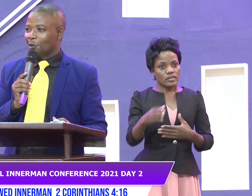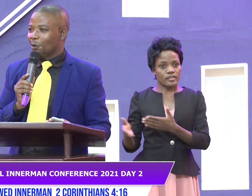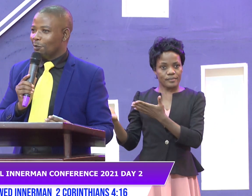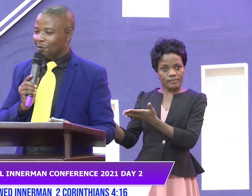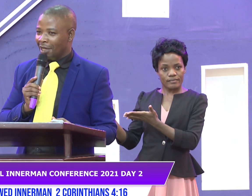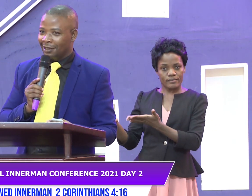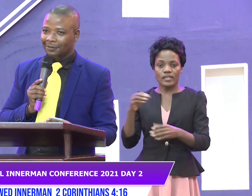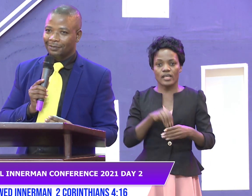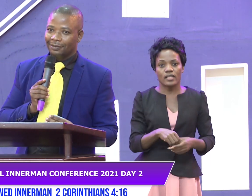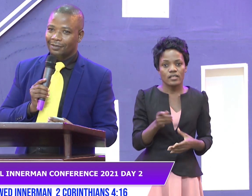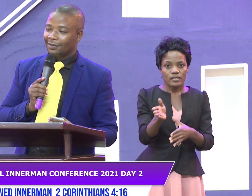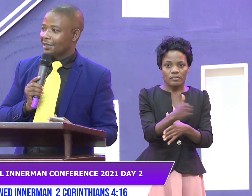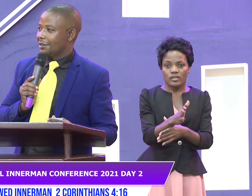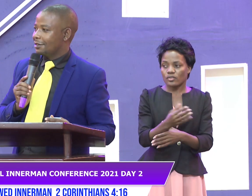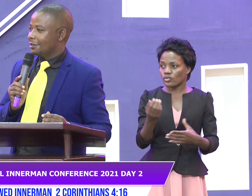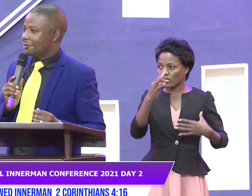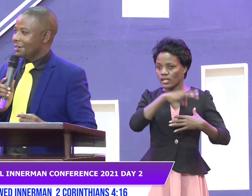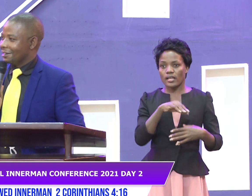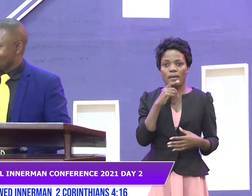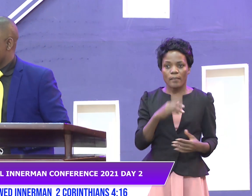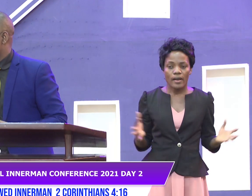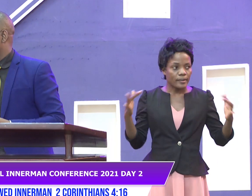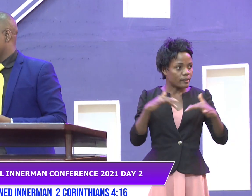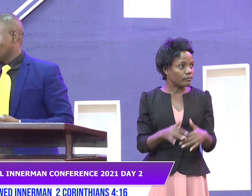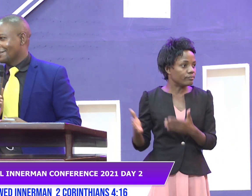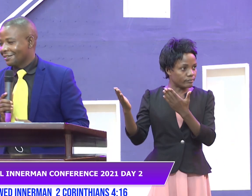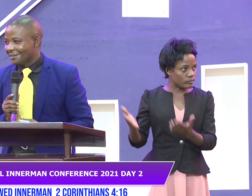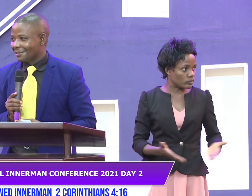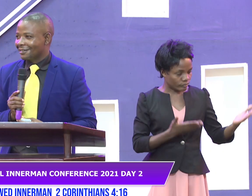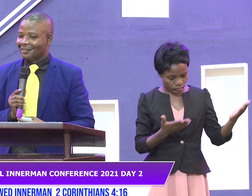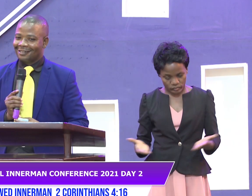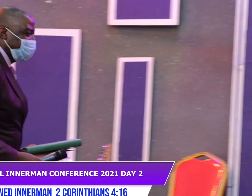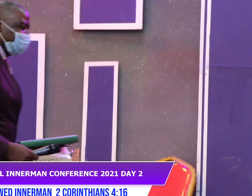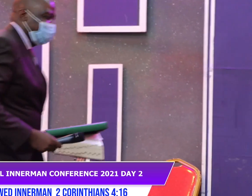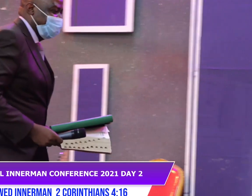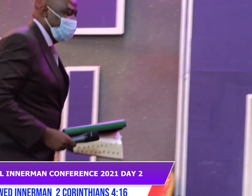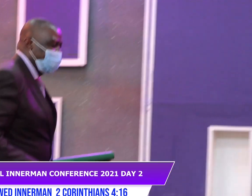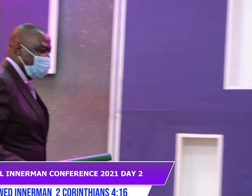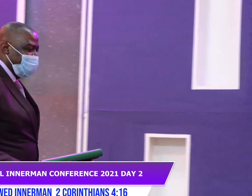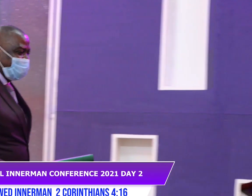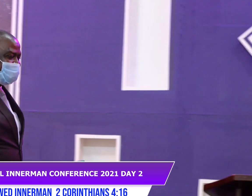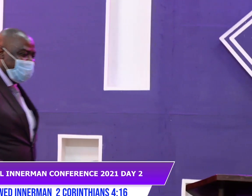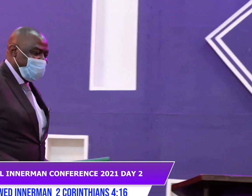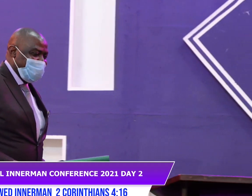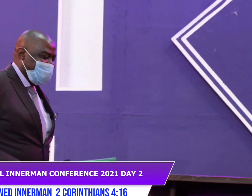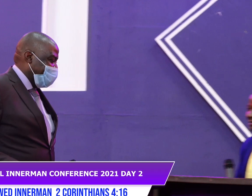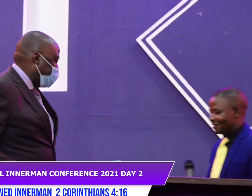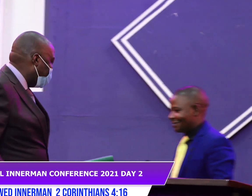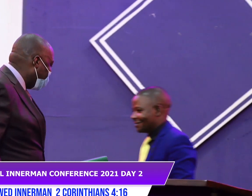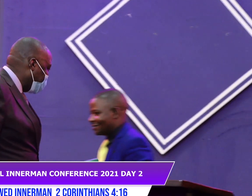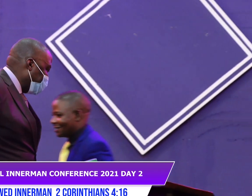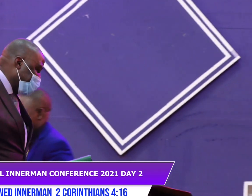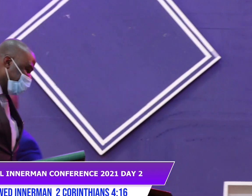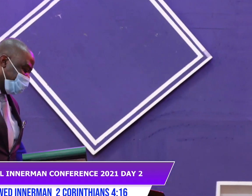buno obw'omuntu w'omunda. In this Innerman ministry. Twanirize nyo doctor. We welcome you so much, doctor.